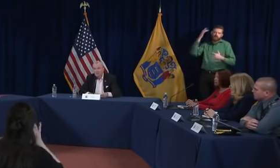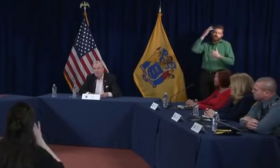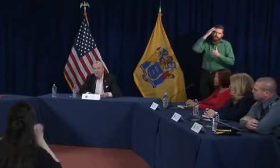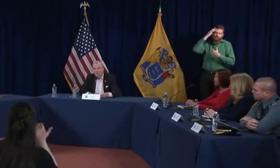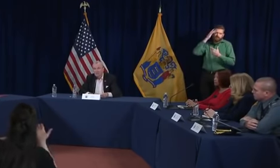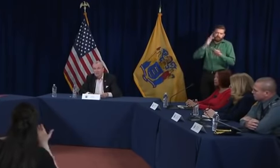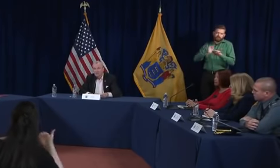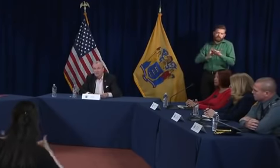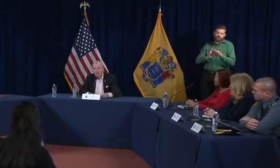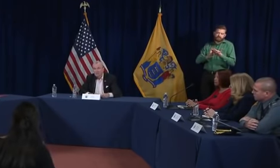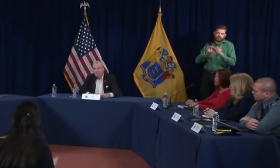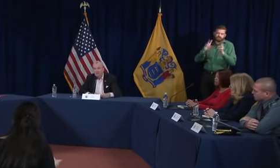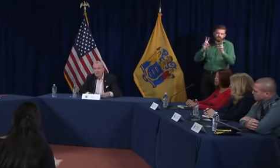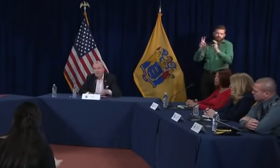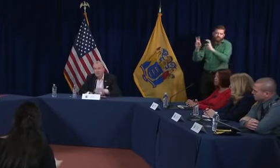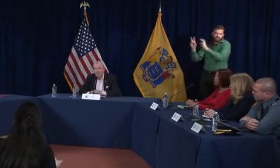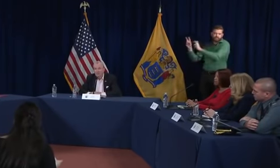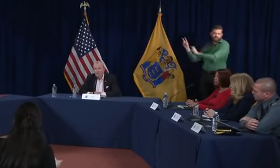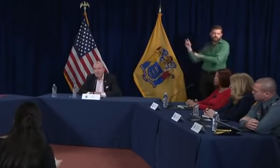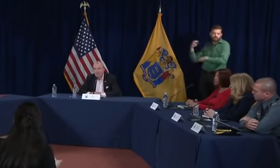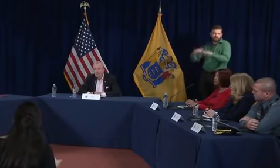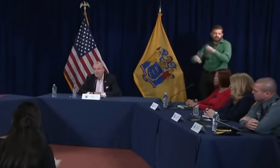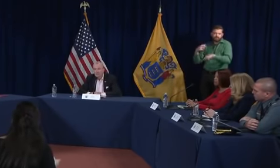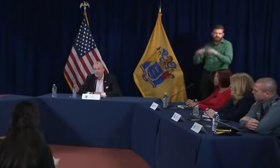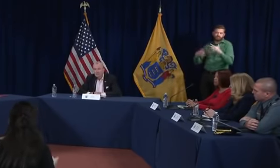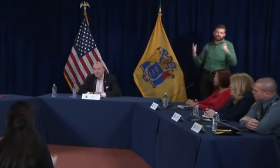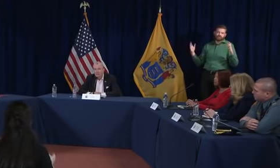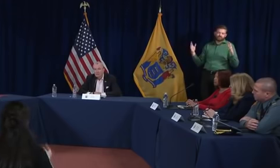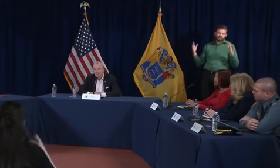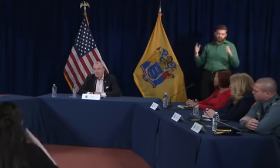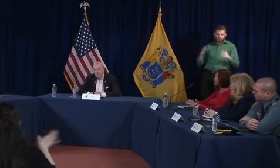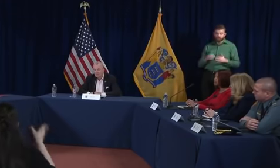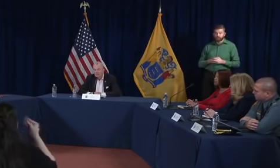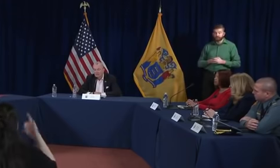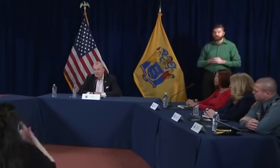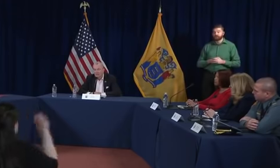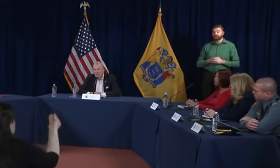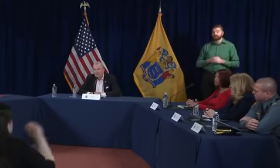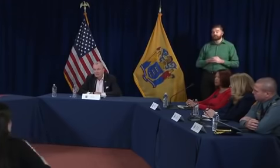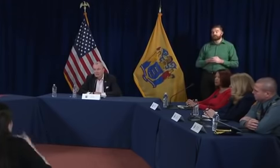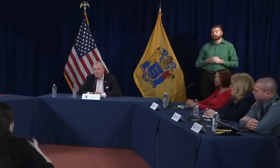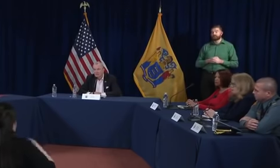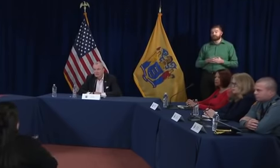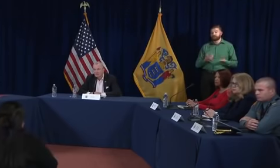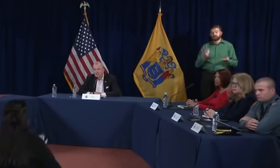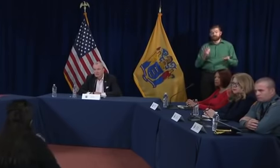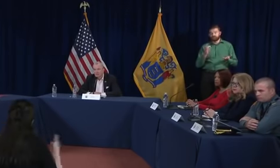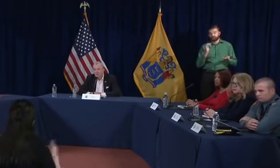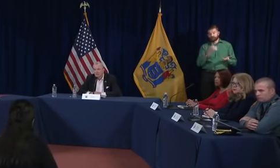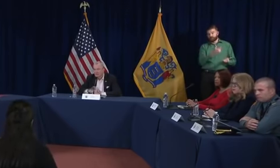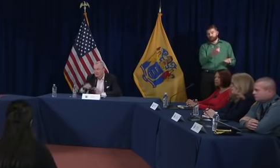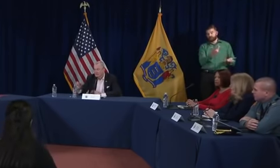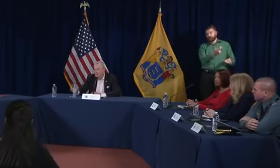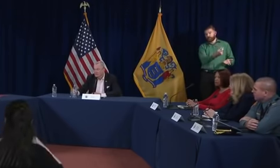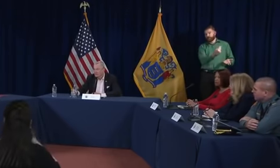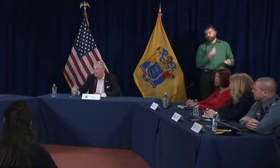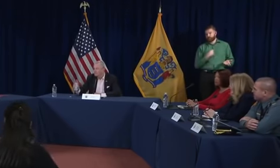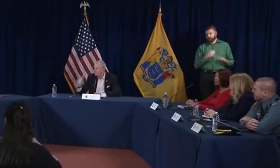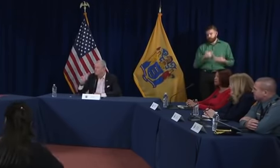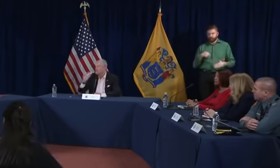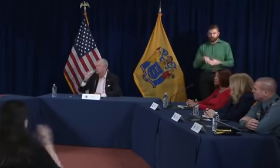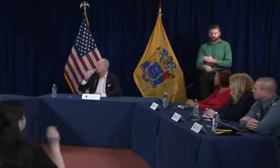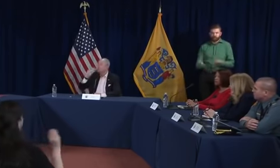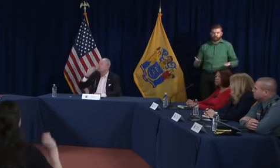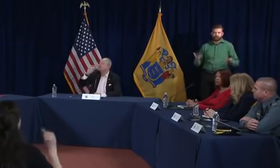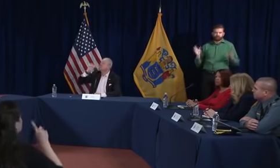a list of what they are. This is the general information that I was just given before we came in here. Do you have the town names or anything? No,